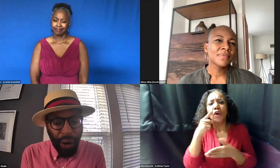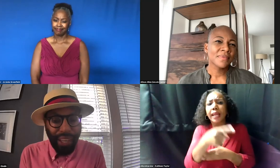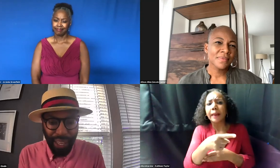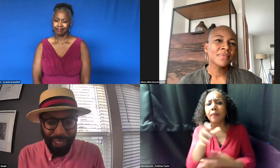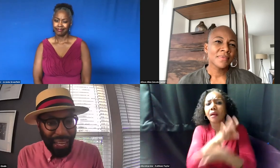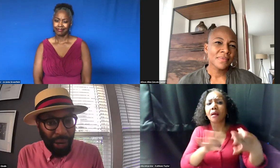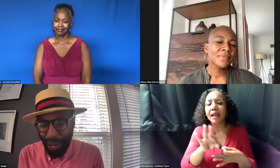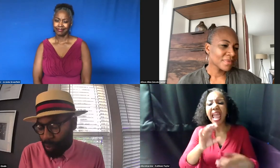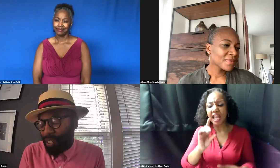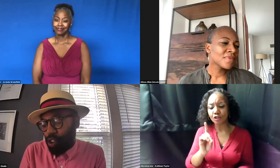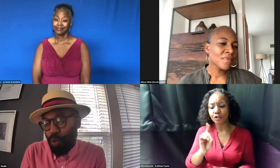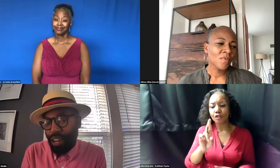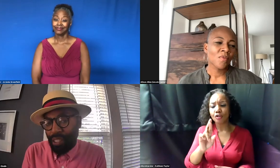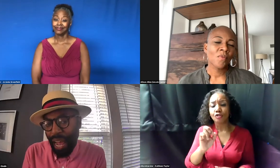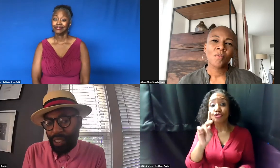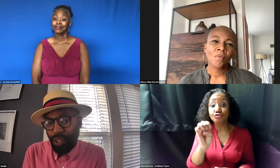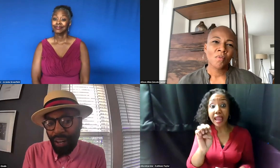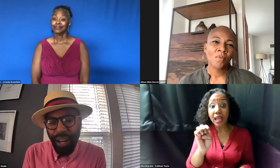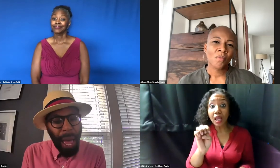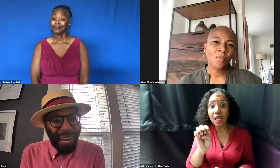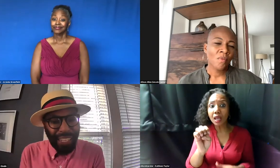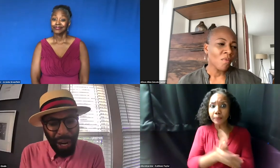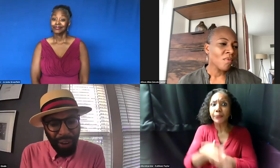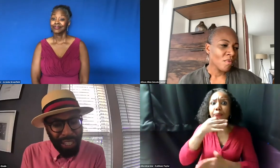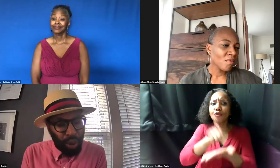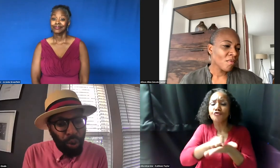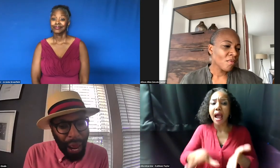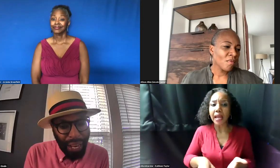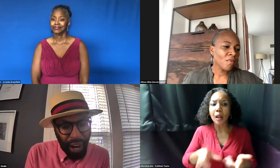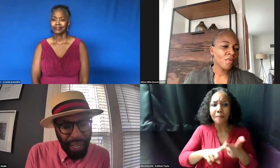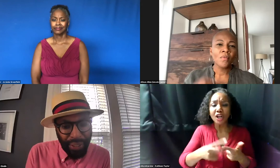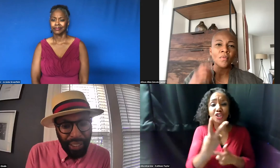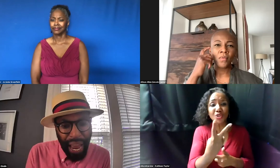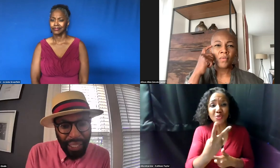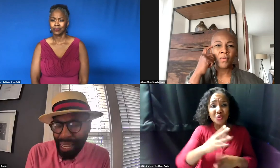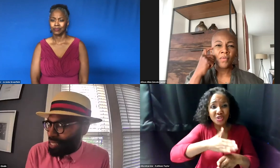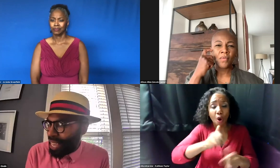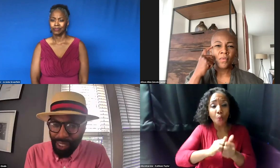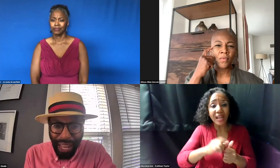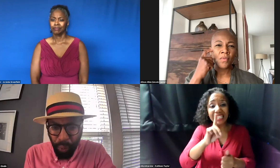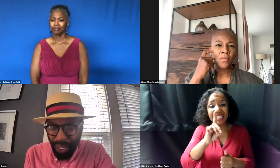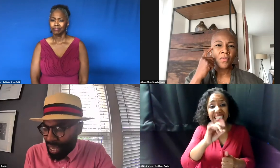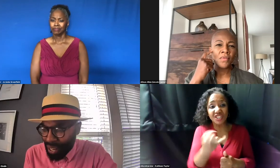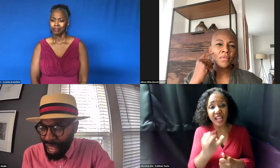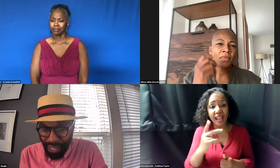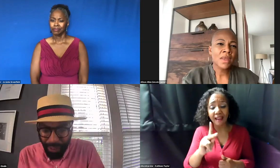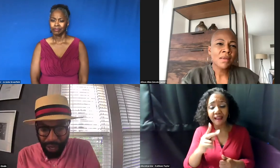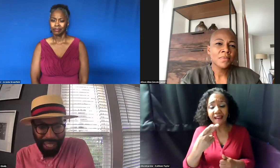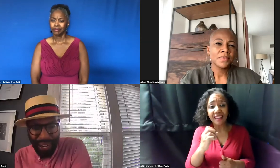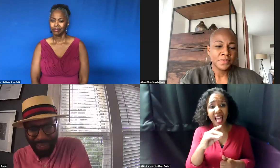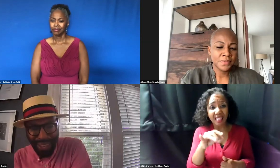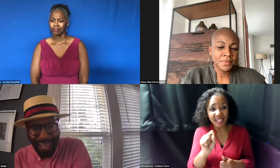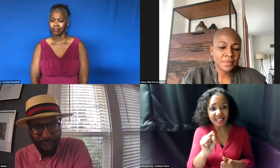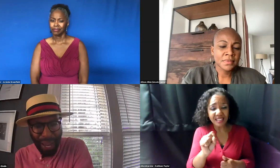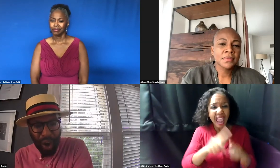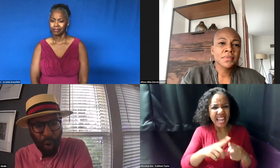me, Drake is the exact same way. Like, Drake is a great, talented writer. But like, Drake released two tracks the other day with DJ Khaled, and he sounded just like The Weeknd. And the other joint, he